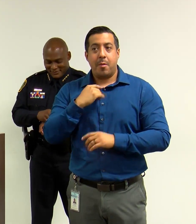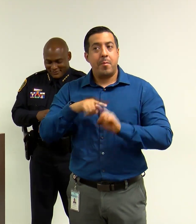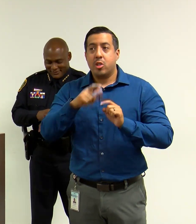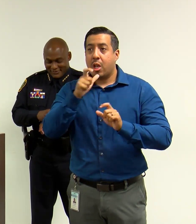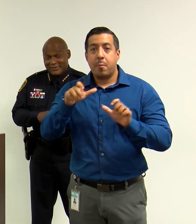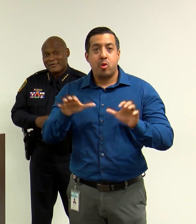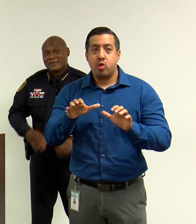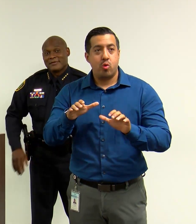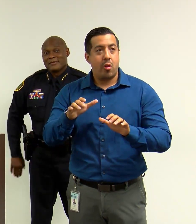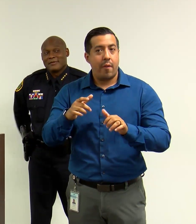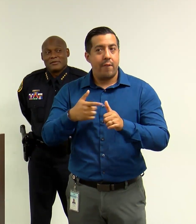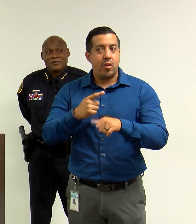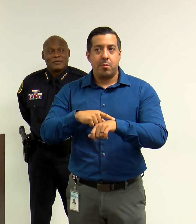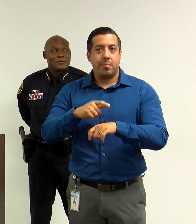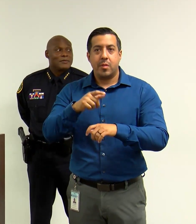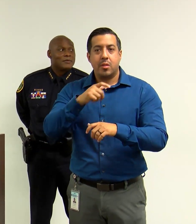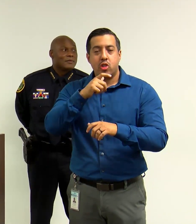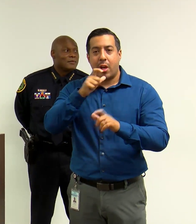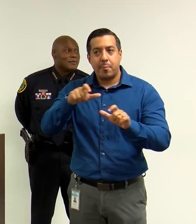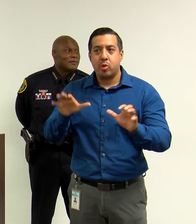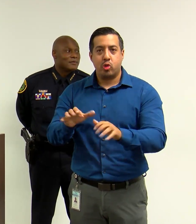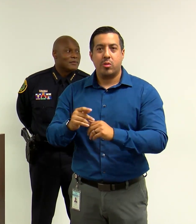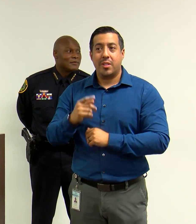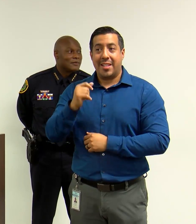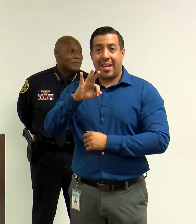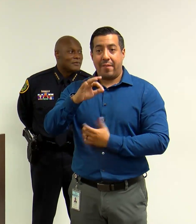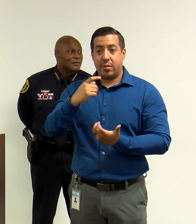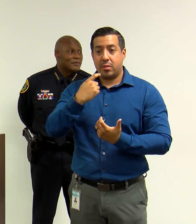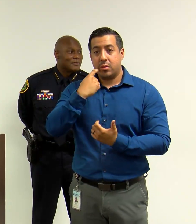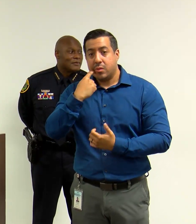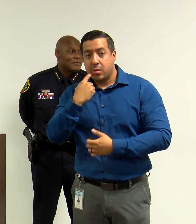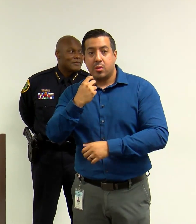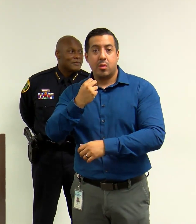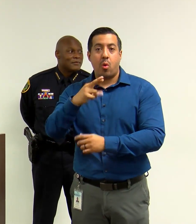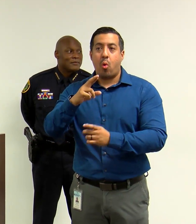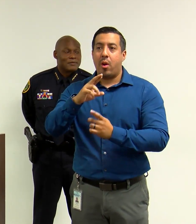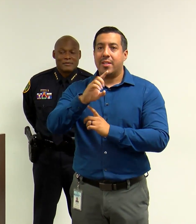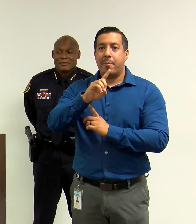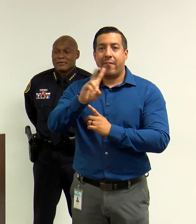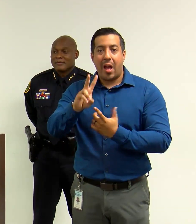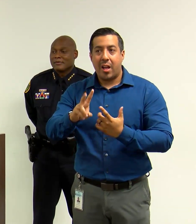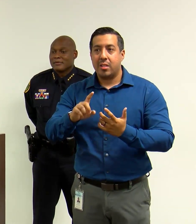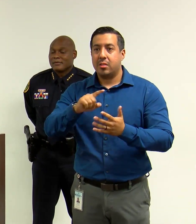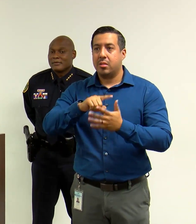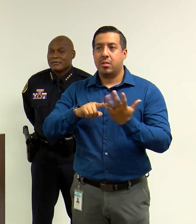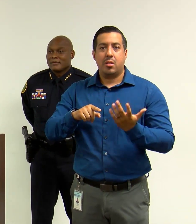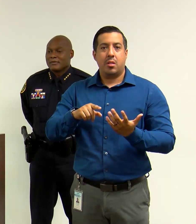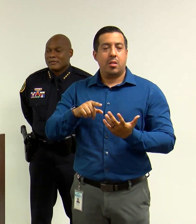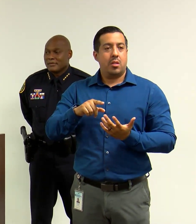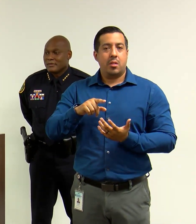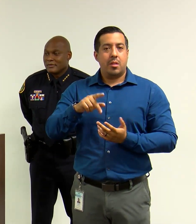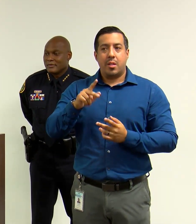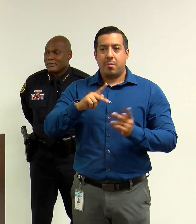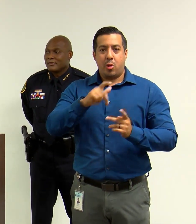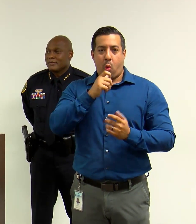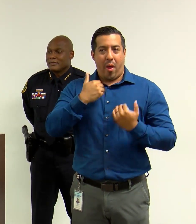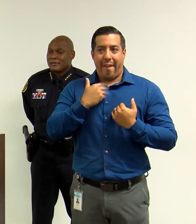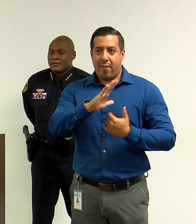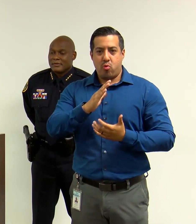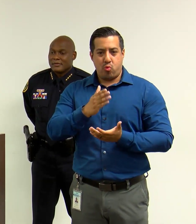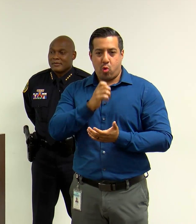okay? For people engaged in domestic abuse and violence, no man or woman has the right